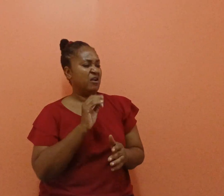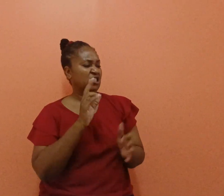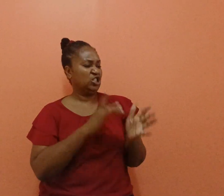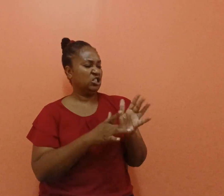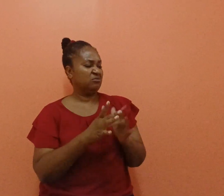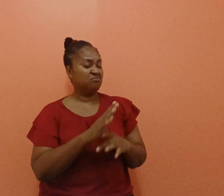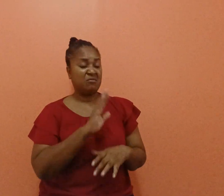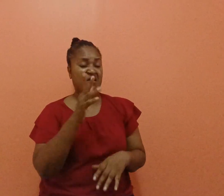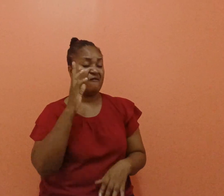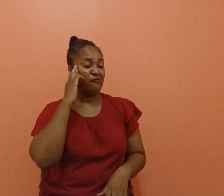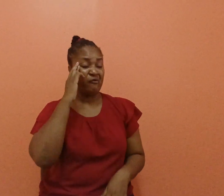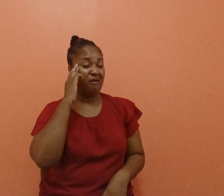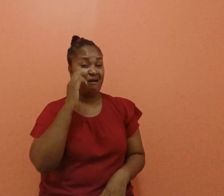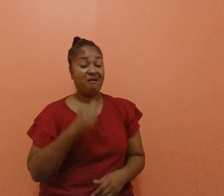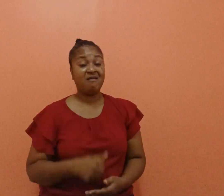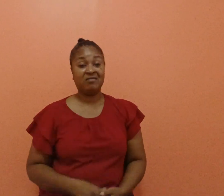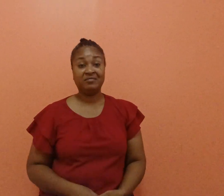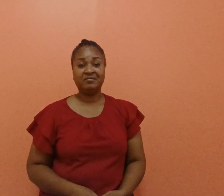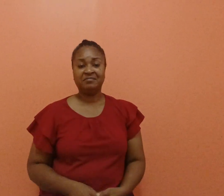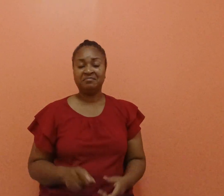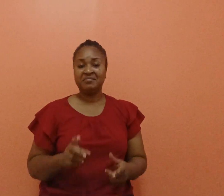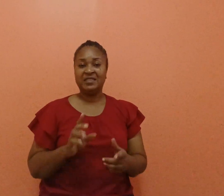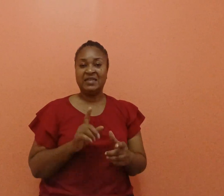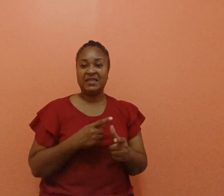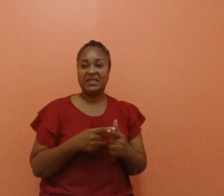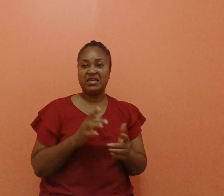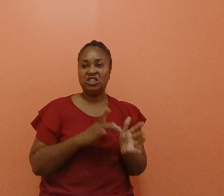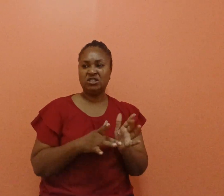He asked, "What are you talking about?"